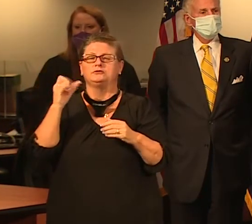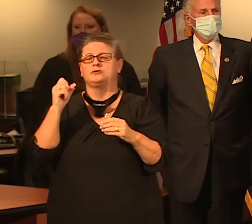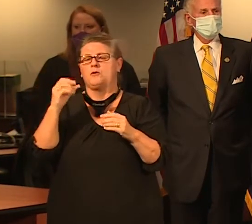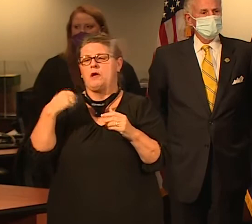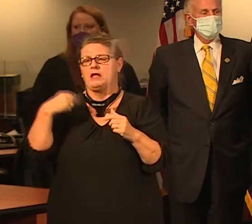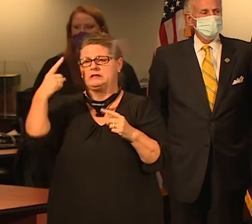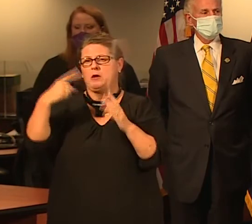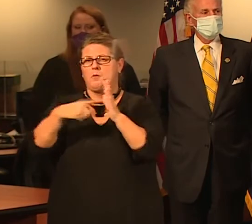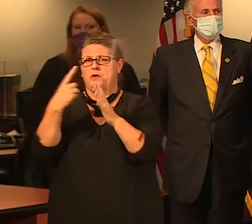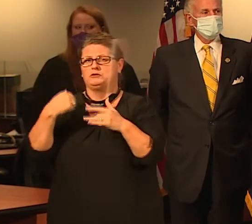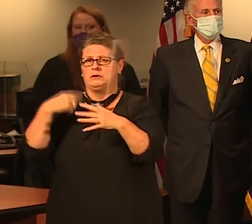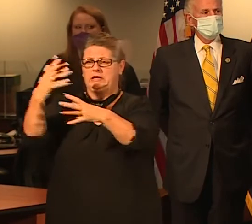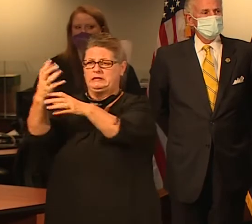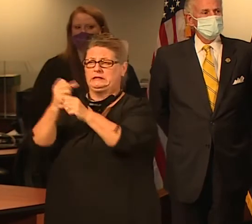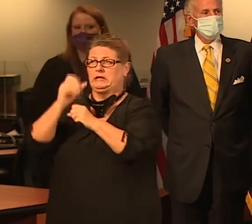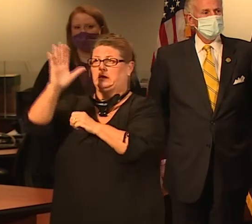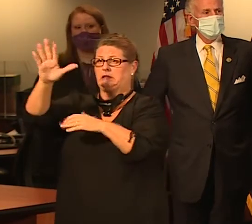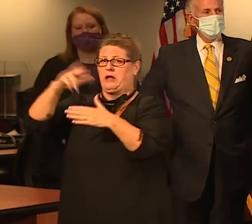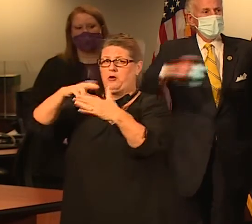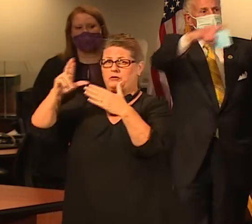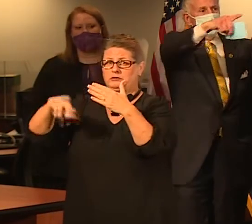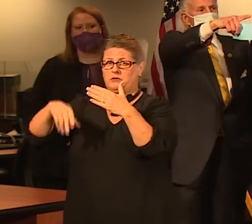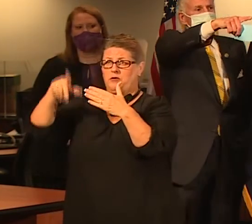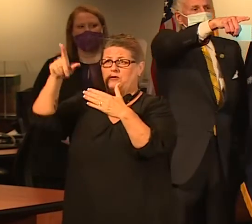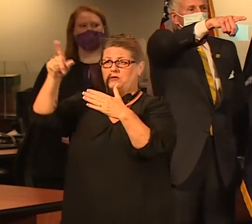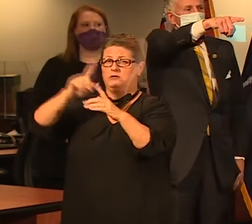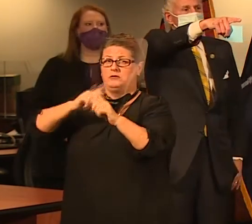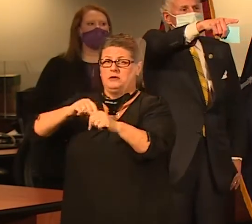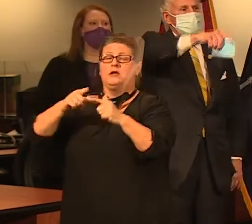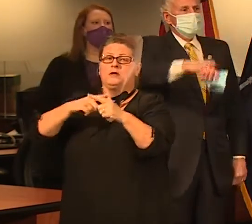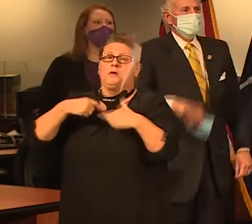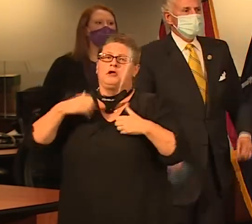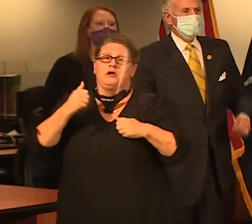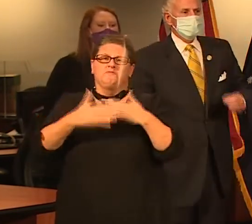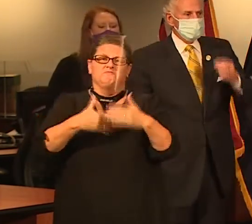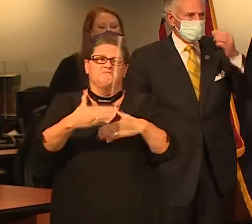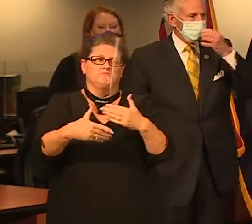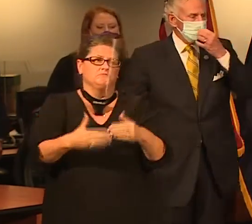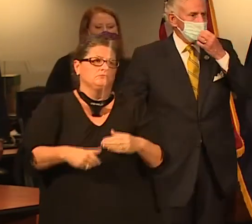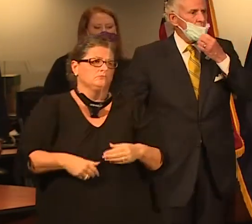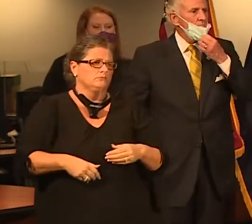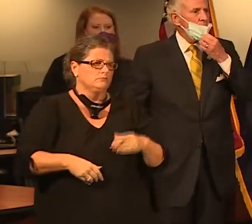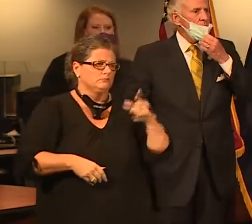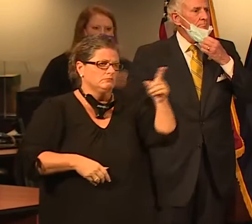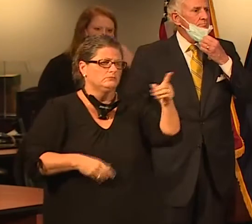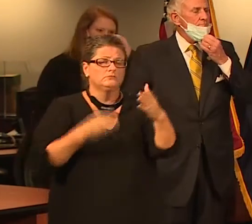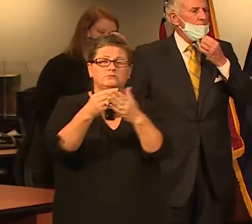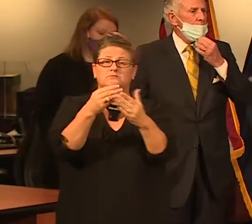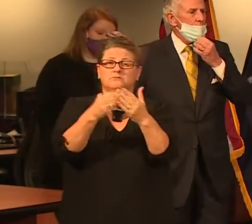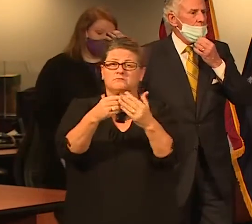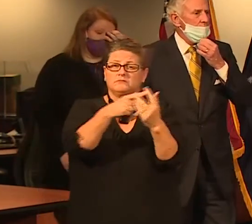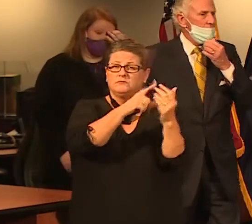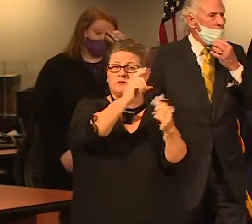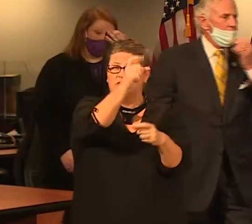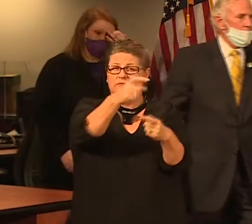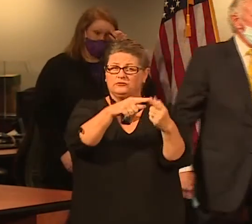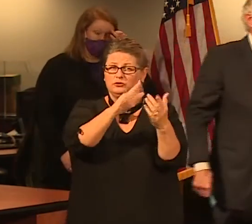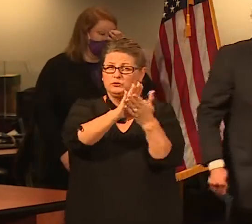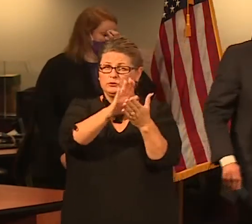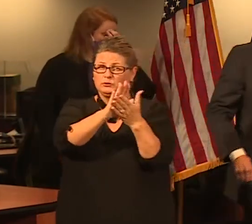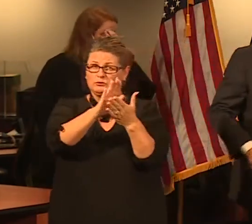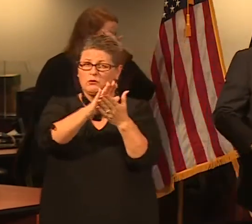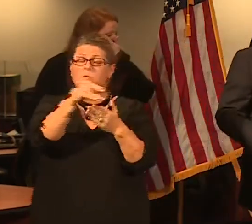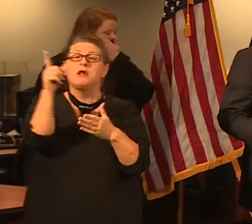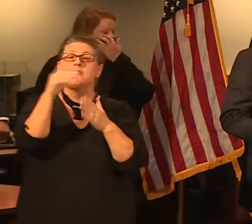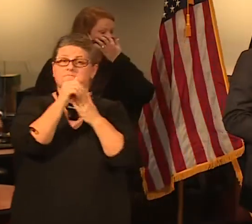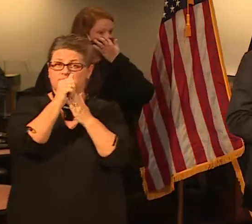results and we can look at the numbers going forward. Back in the back, yes, ma'am. You're giving all this money to the schools that did follow your